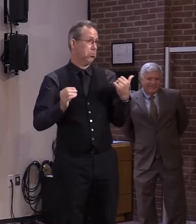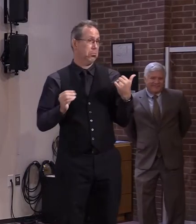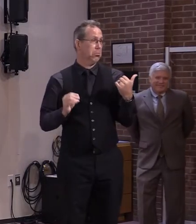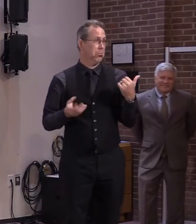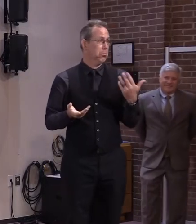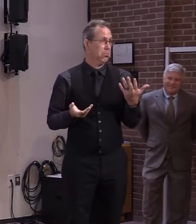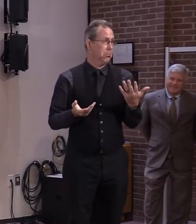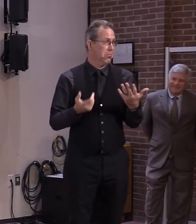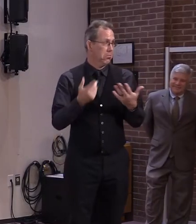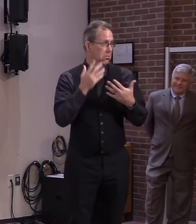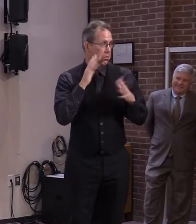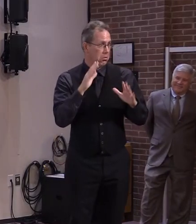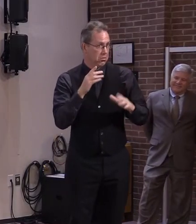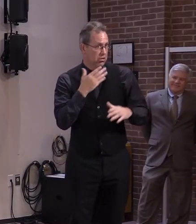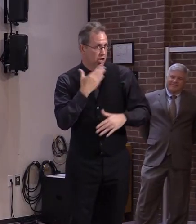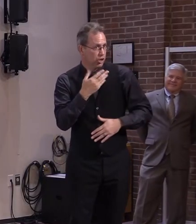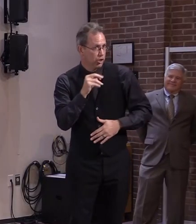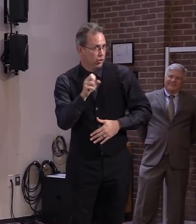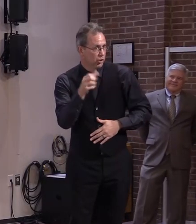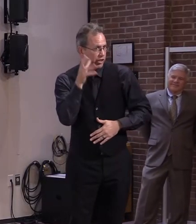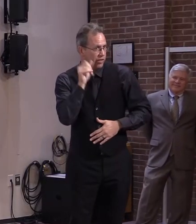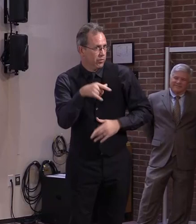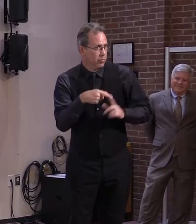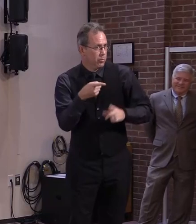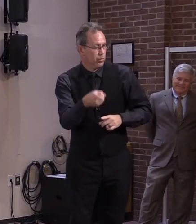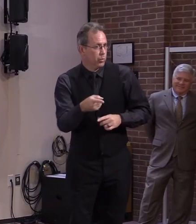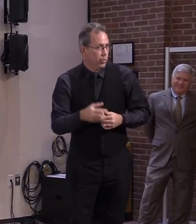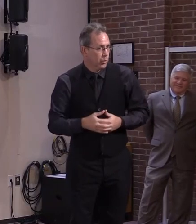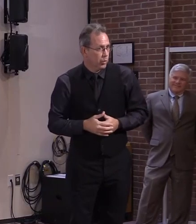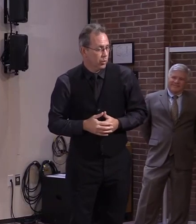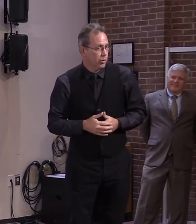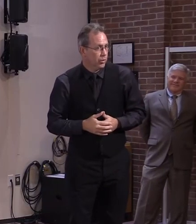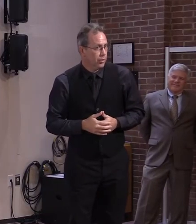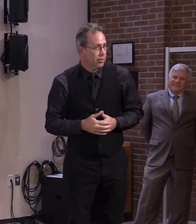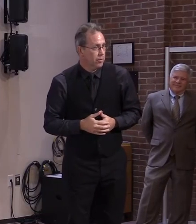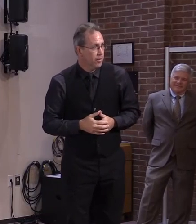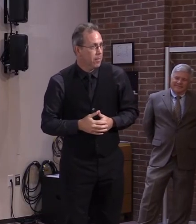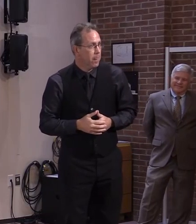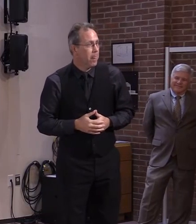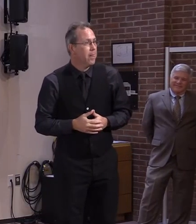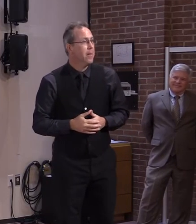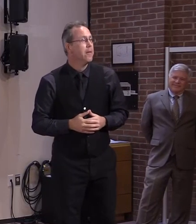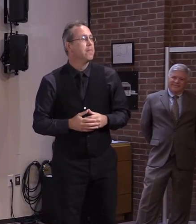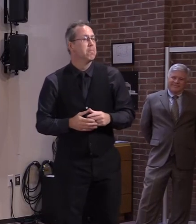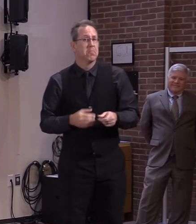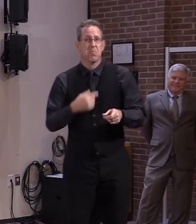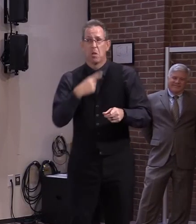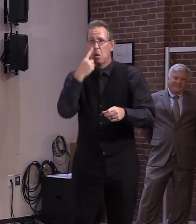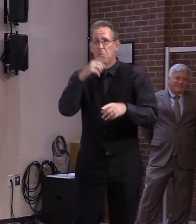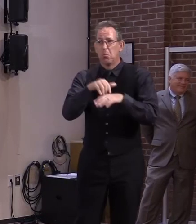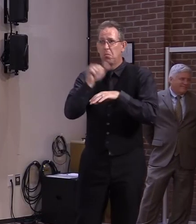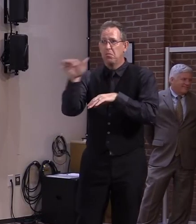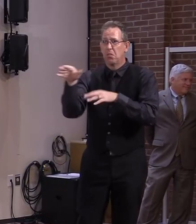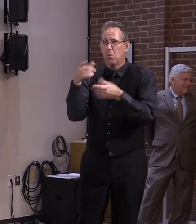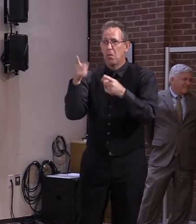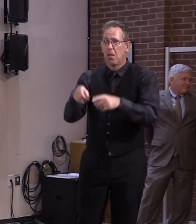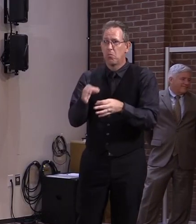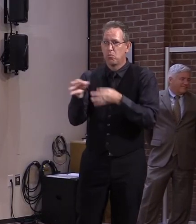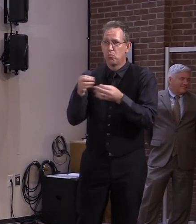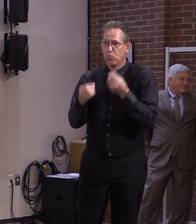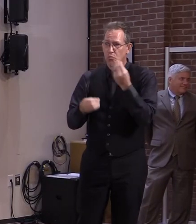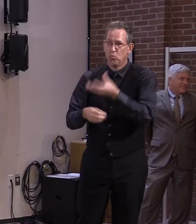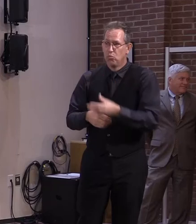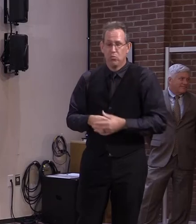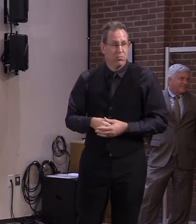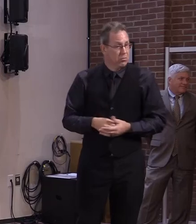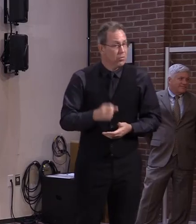to you. Yeah. I'd be glad to forward it to you and seek your comment on it. Yeah, that'd be good. Thank you, Guy. Thank you.